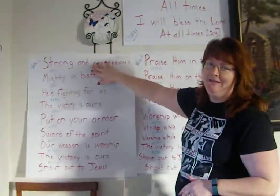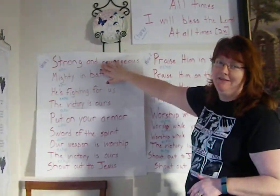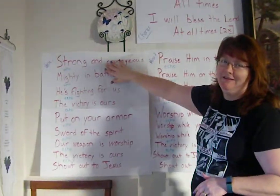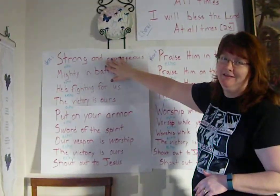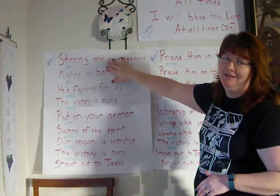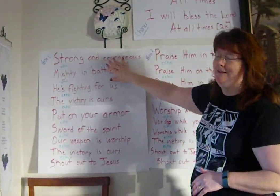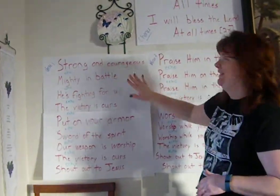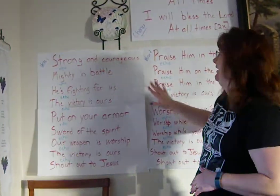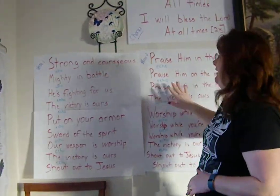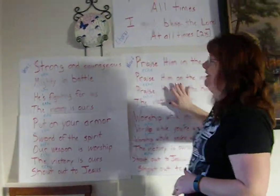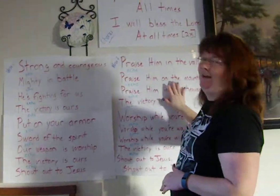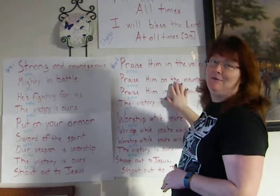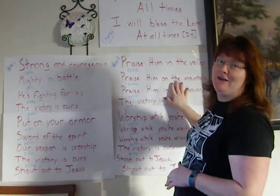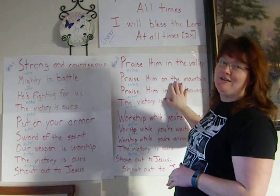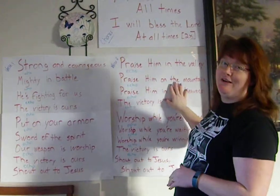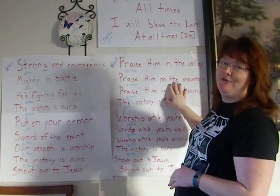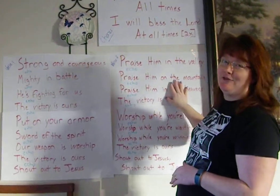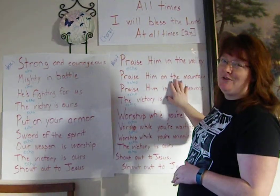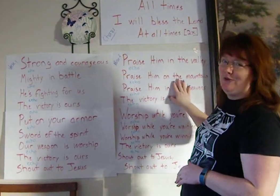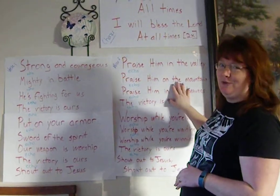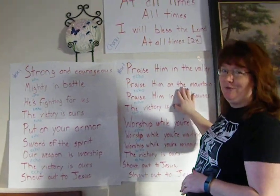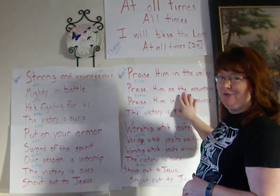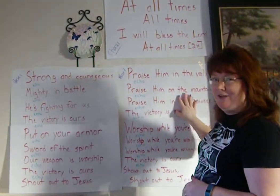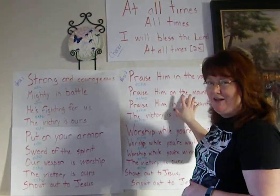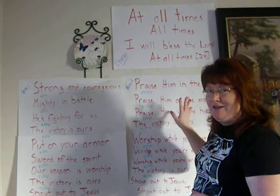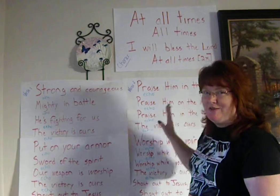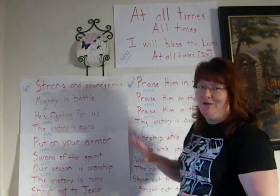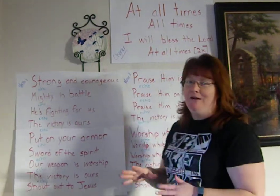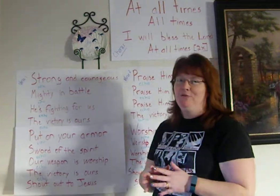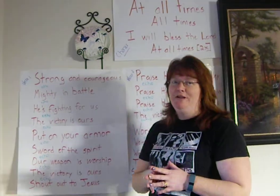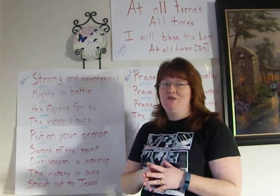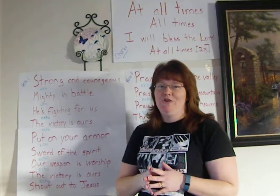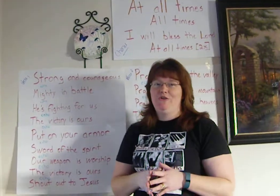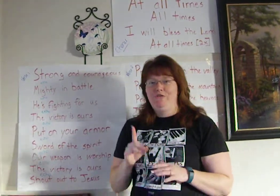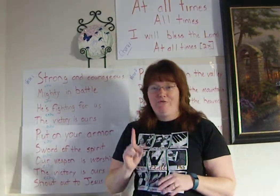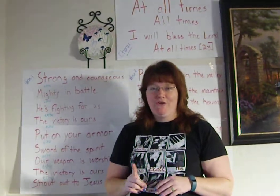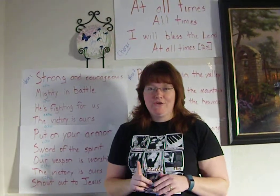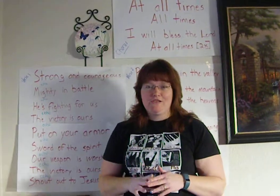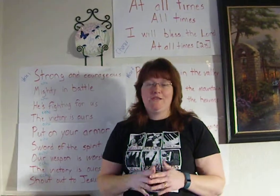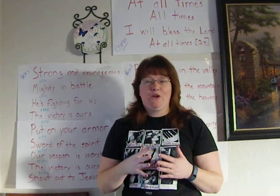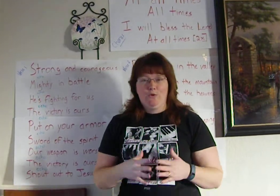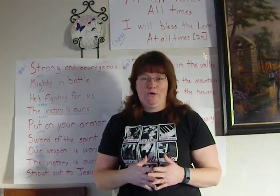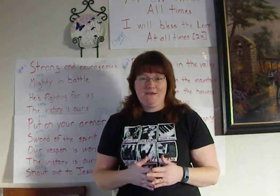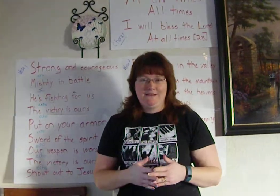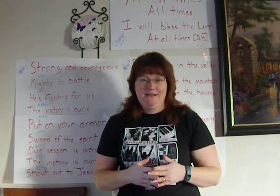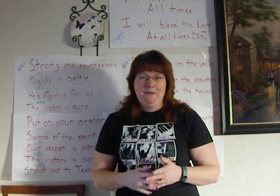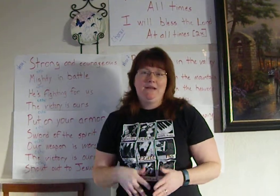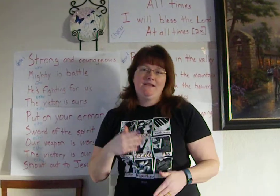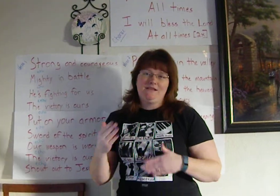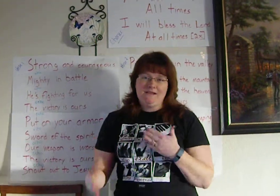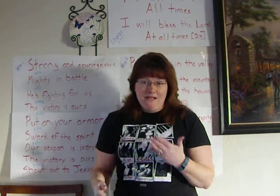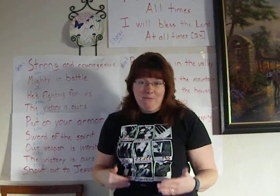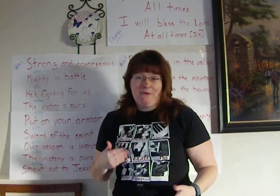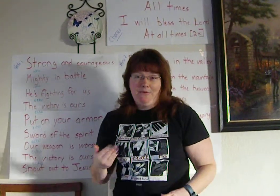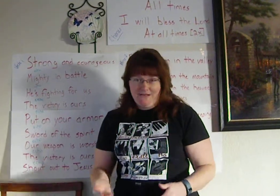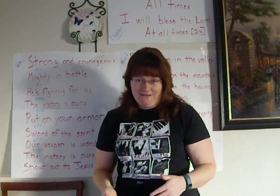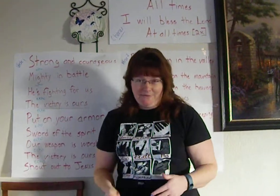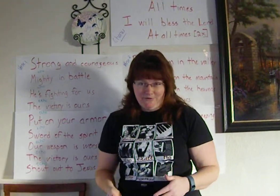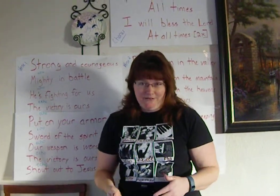1, and we also have verse 2. So I'm going to show you first the chorus, because this element repeats several